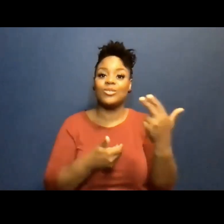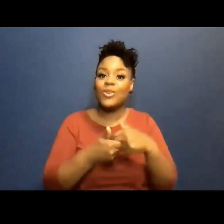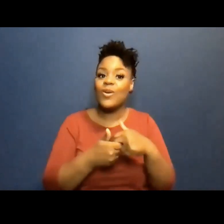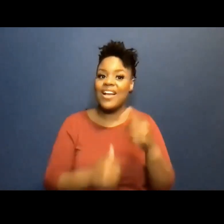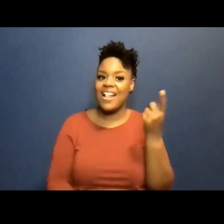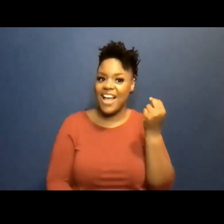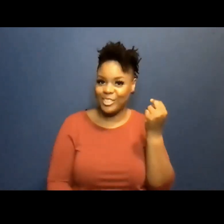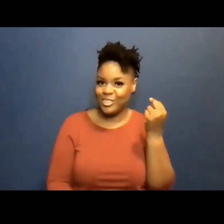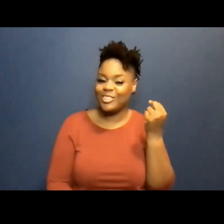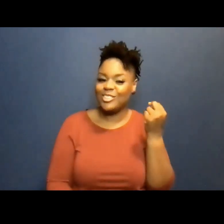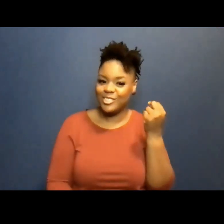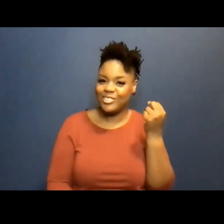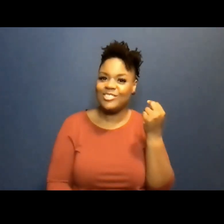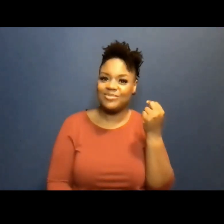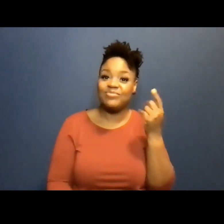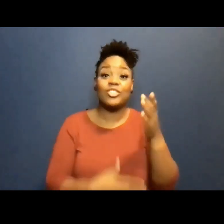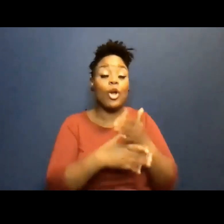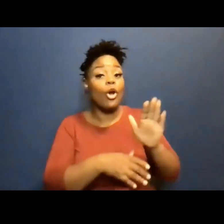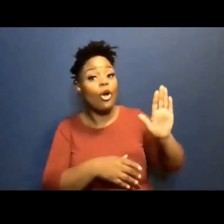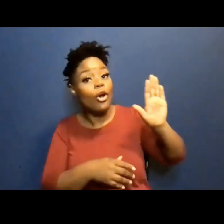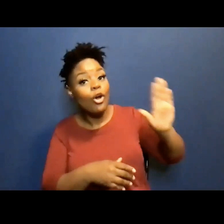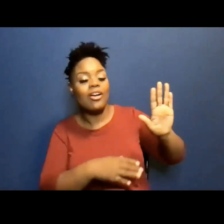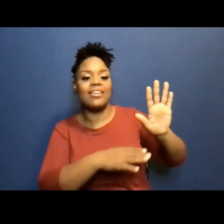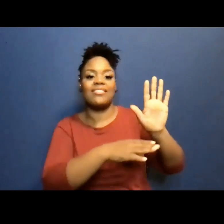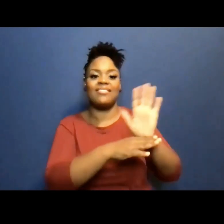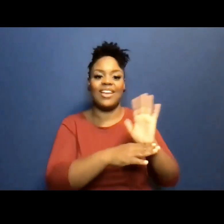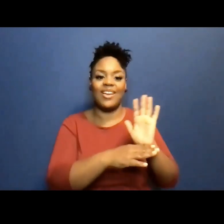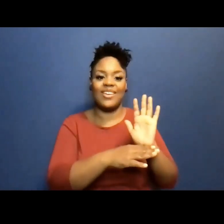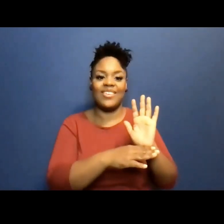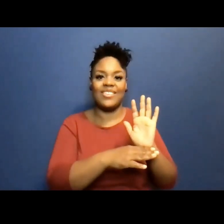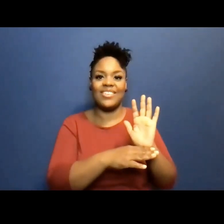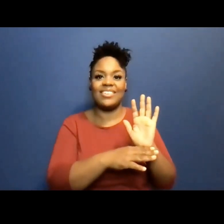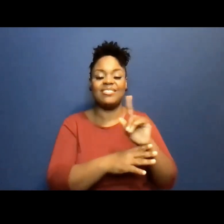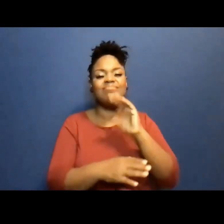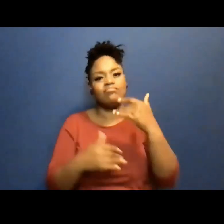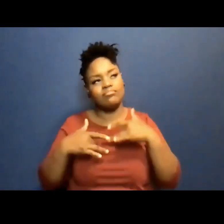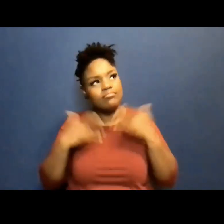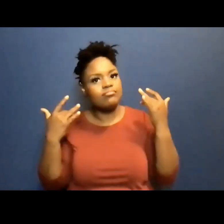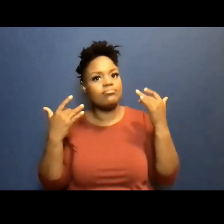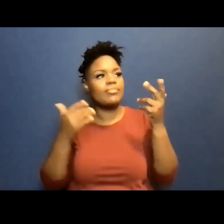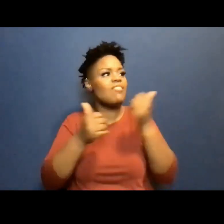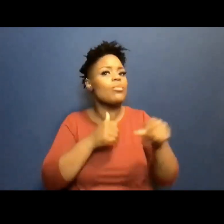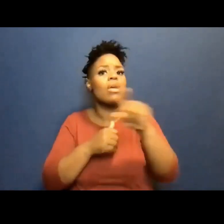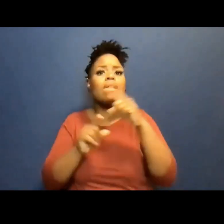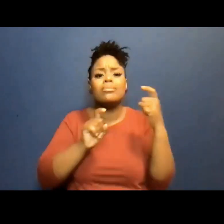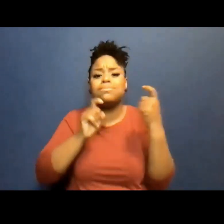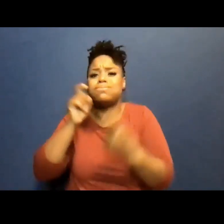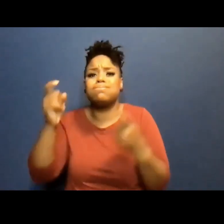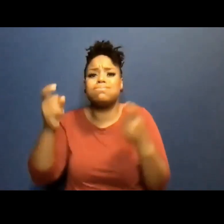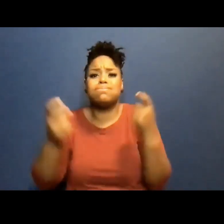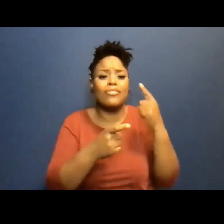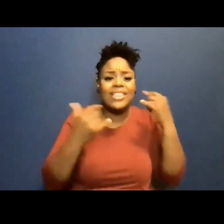away by all of her contributions to the panel that we kind of begged her to come back and join us for this year's Superfest. We're very grateful, Day, that you'll